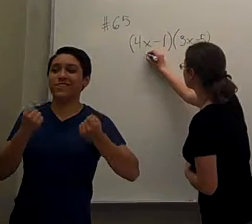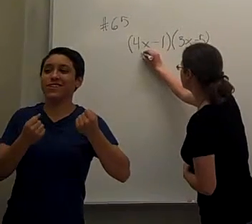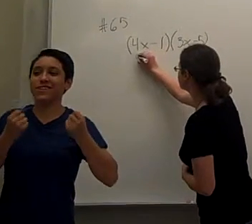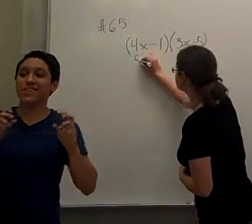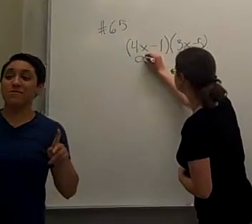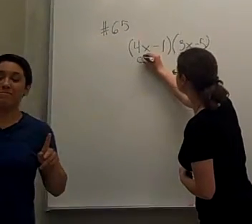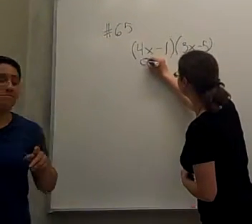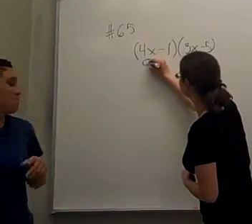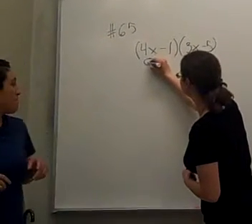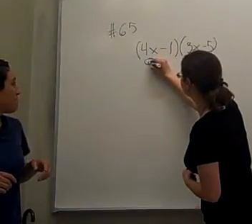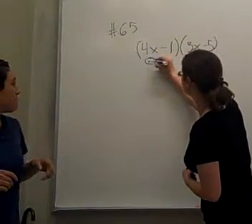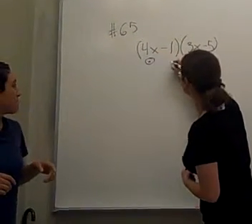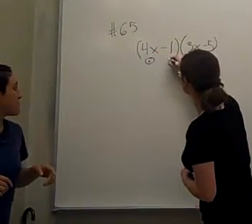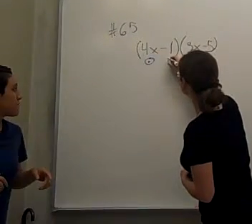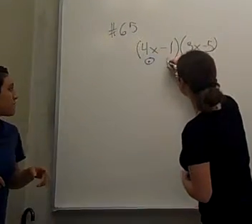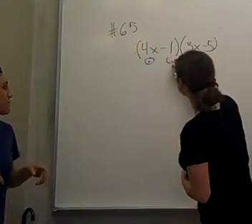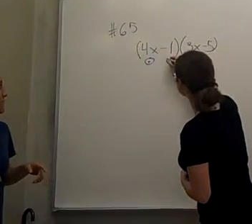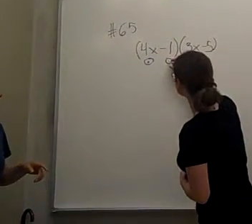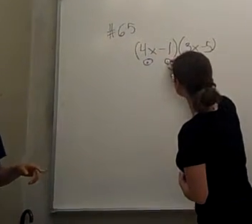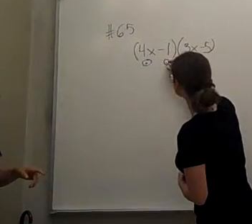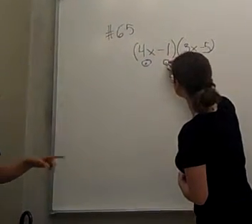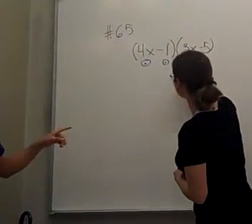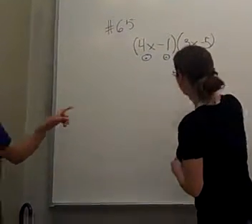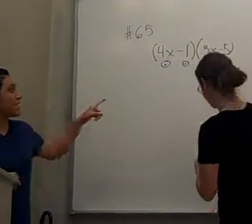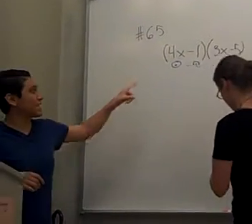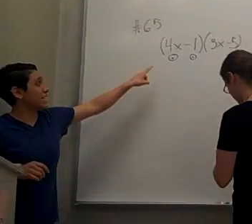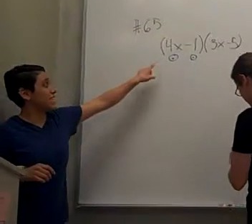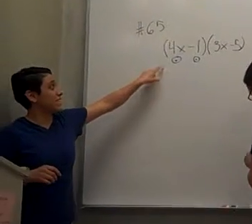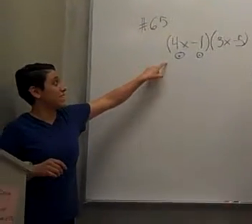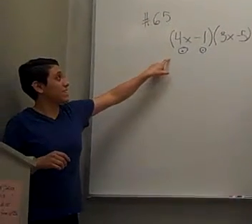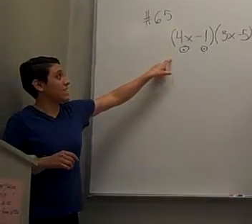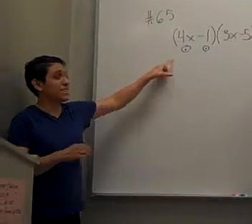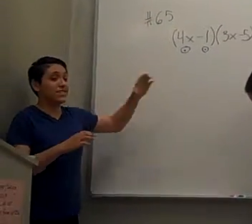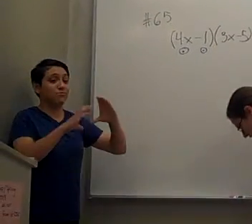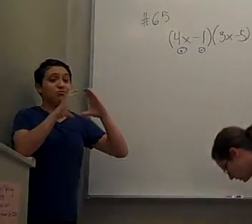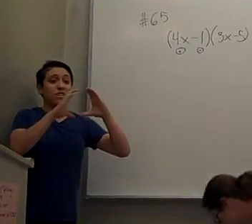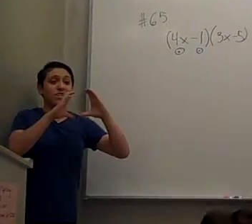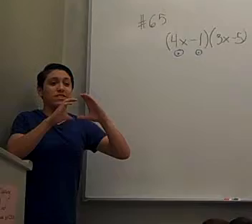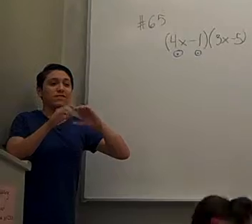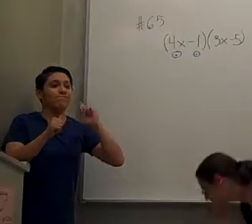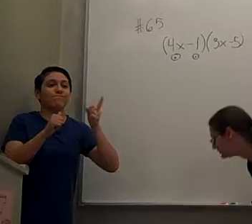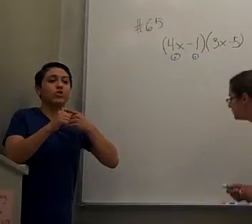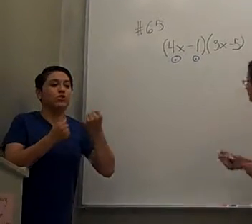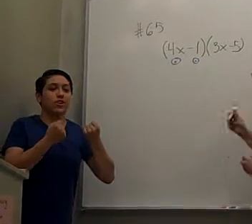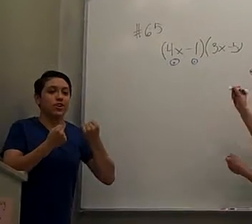I'll even draw the wheels. Here's the wheels on the first car. There you go.